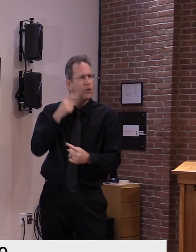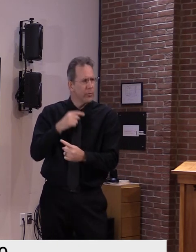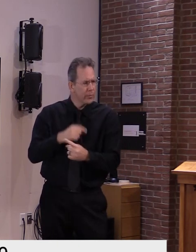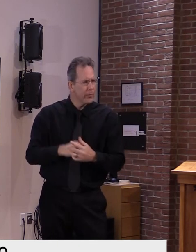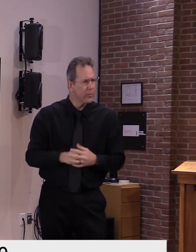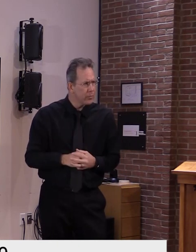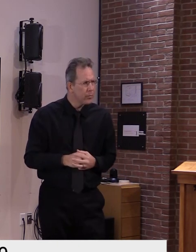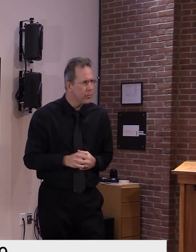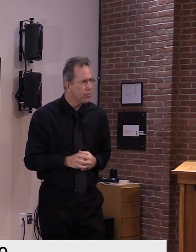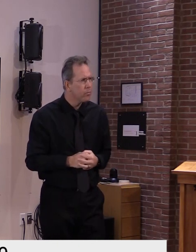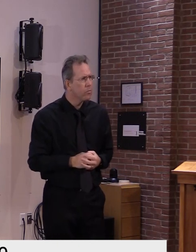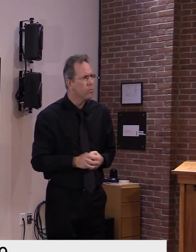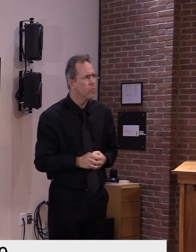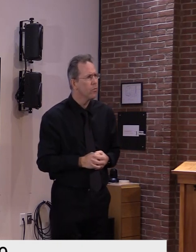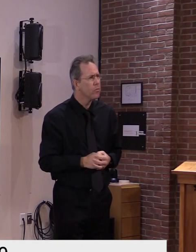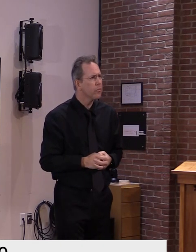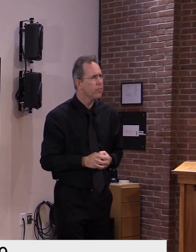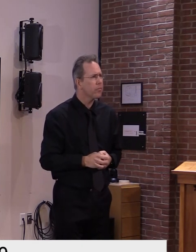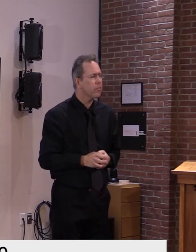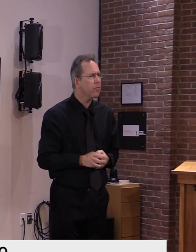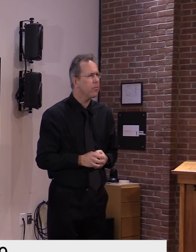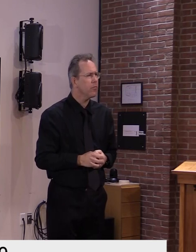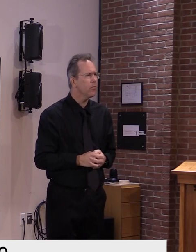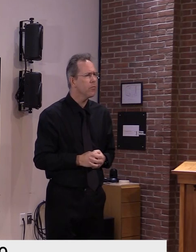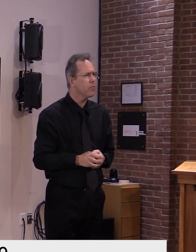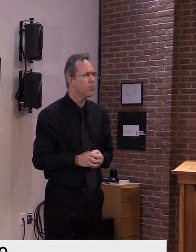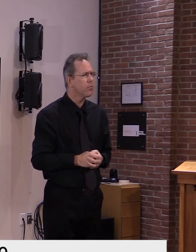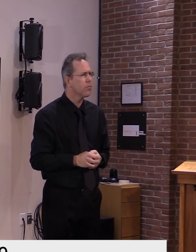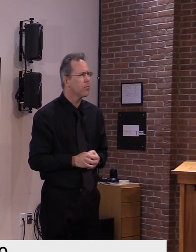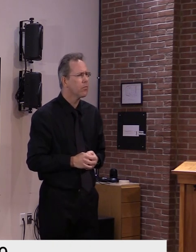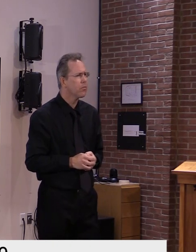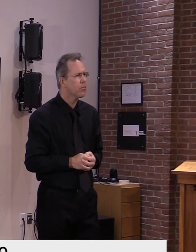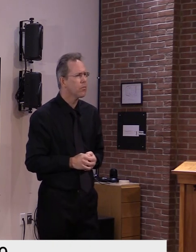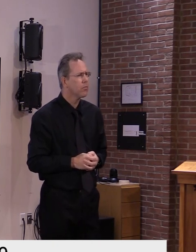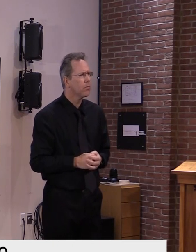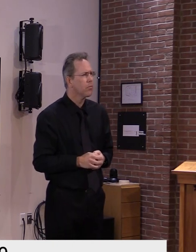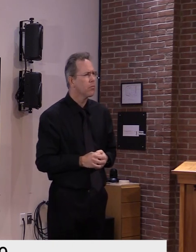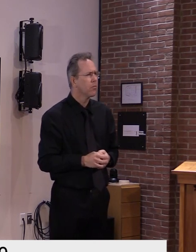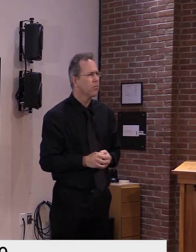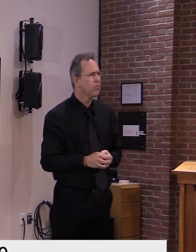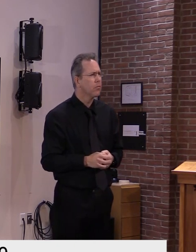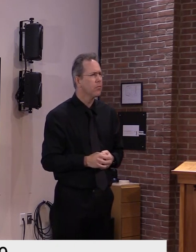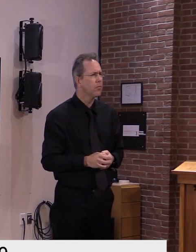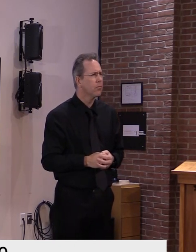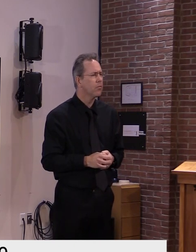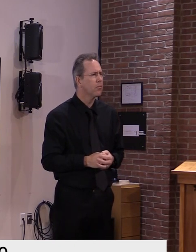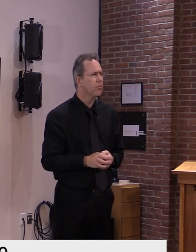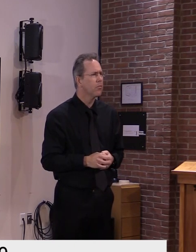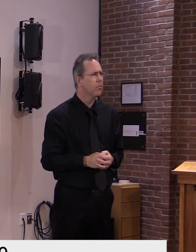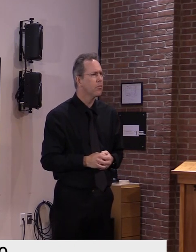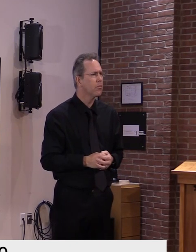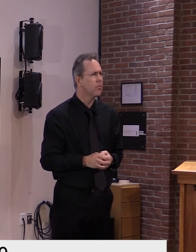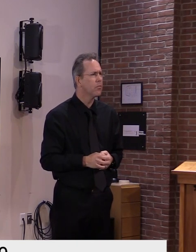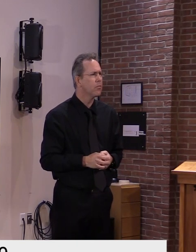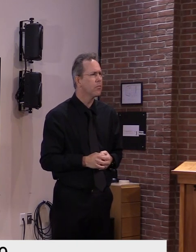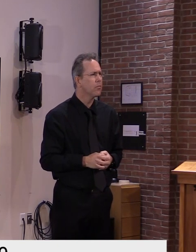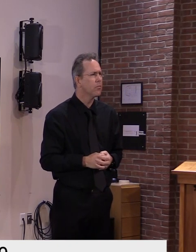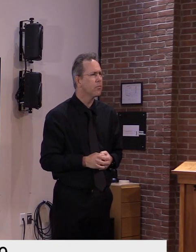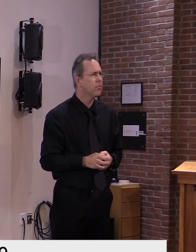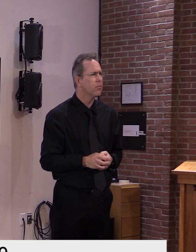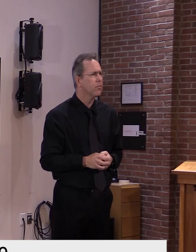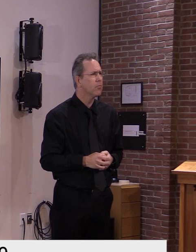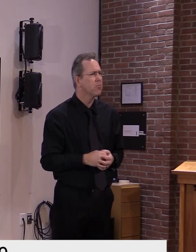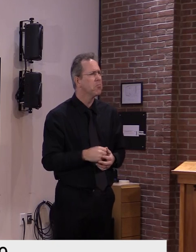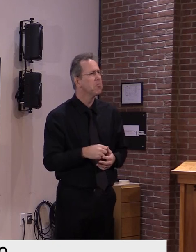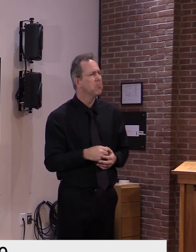evidence that there's been spread in restaurants in Vermont. I've been to two restaurants in the